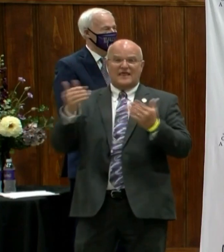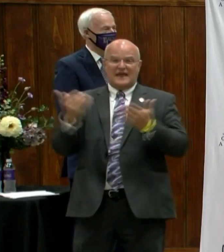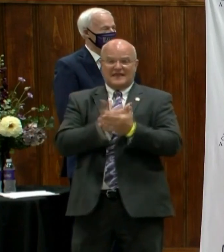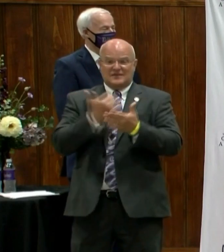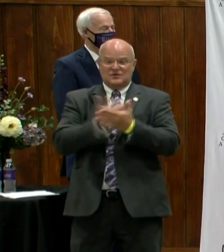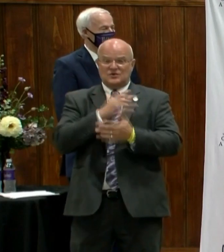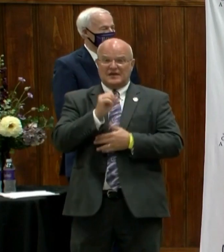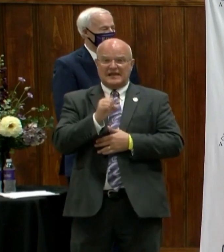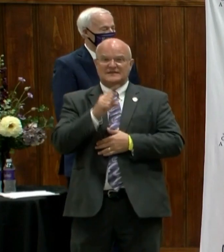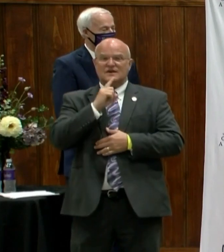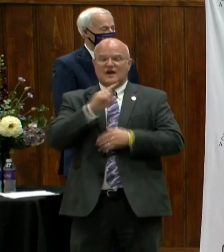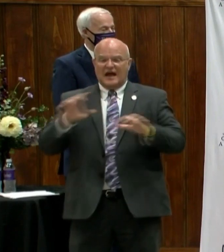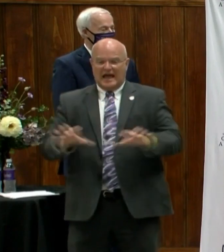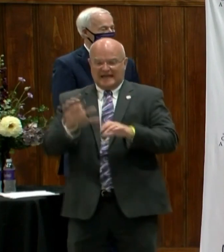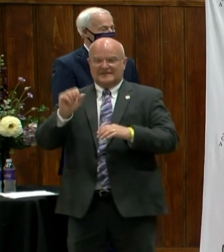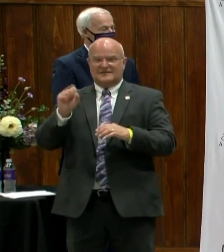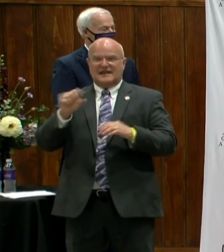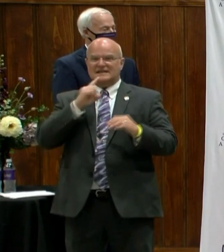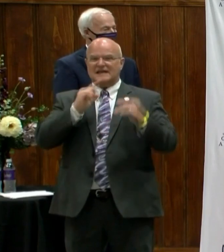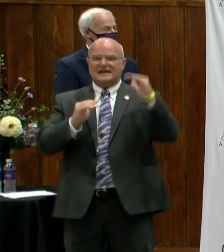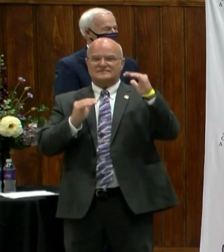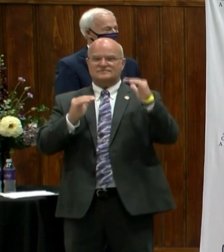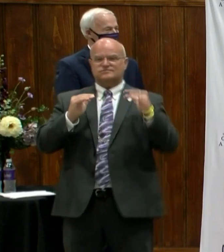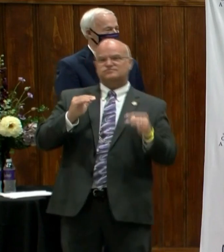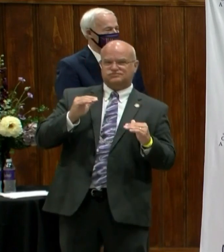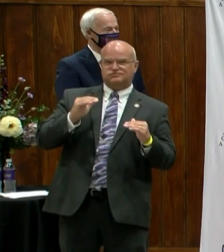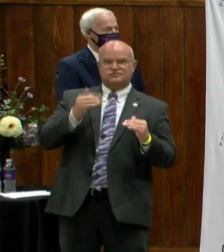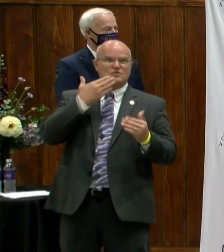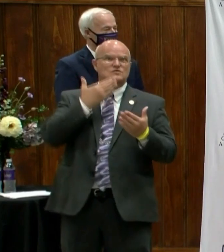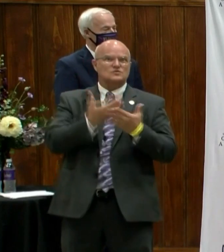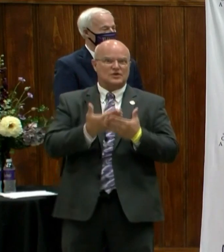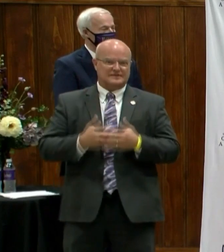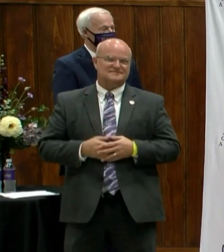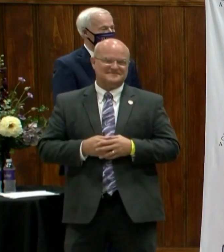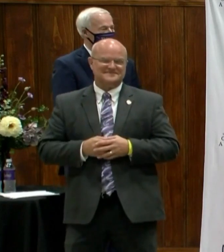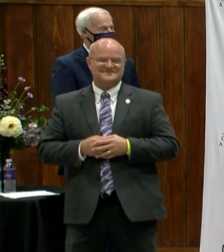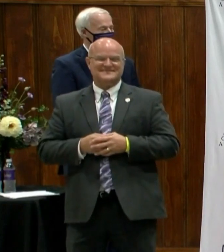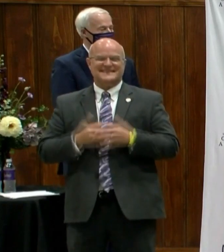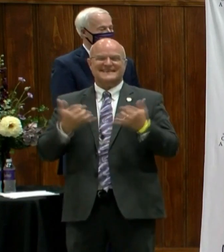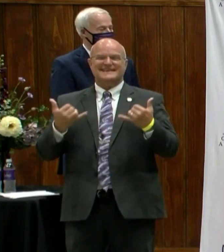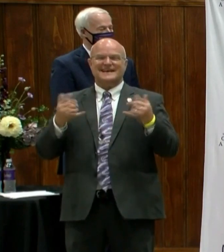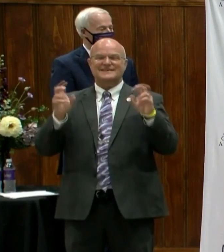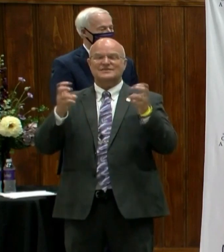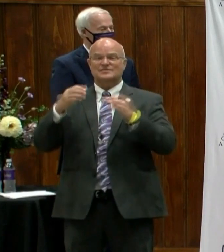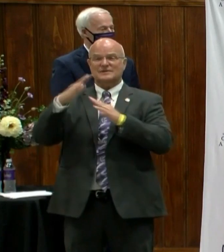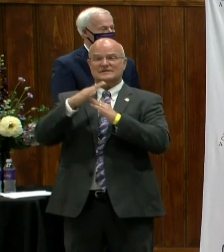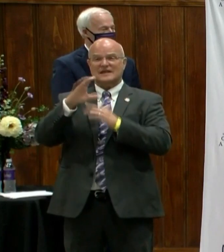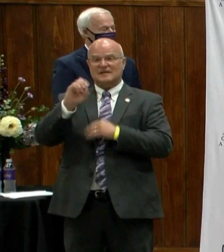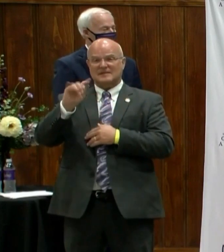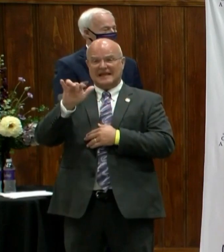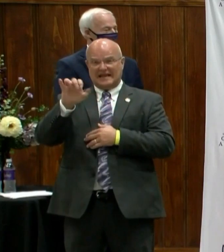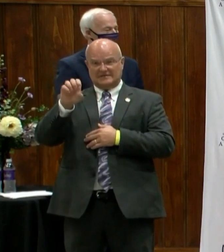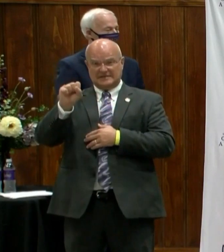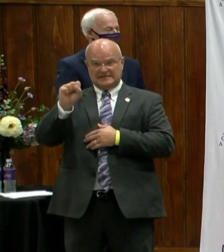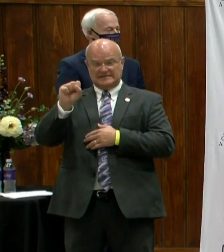new cases. Our active cases have actually gone down, which is a good thing. Now, in terms of our top